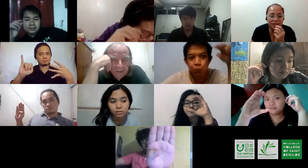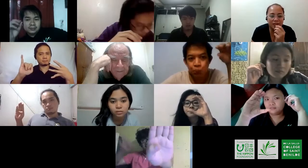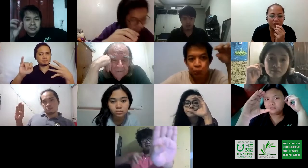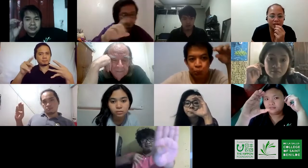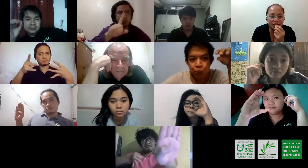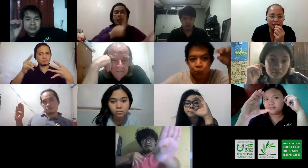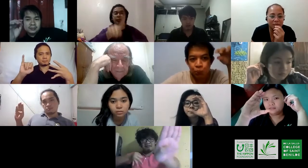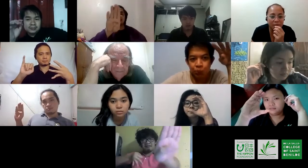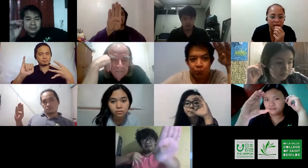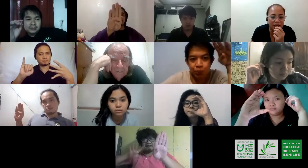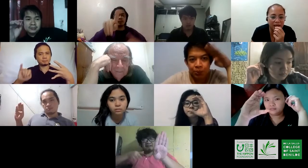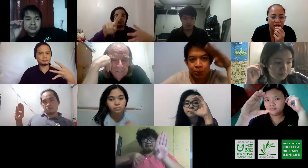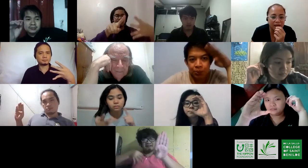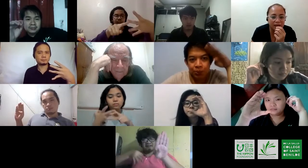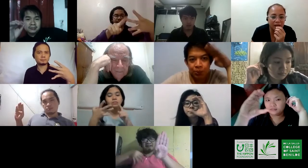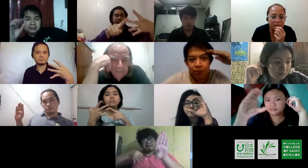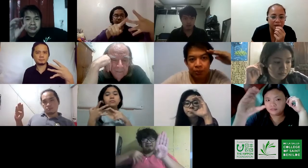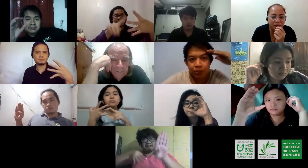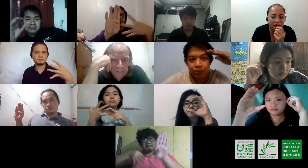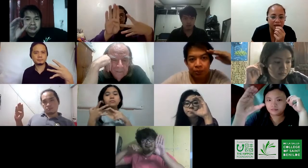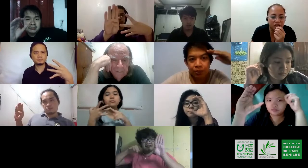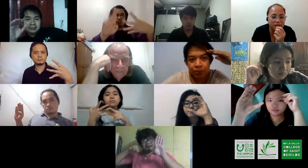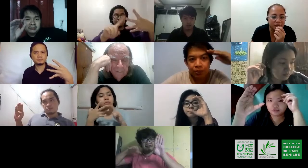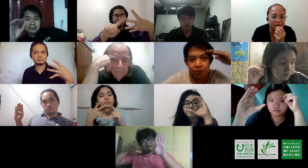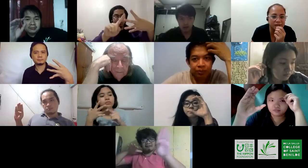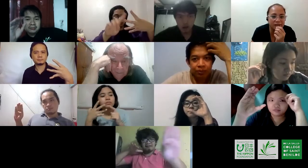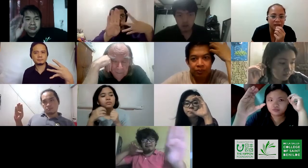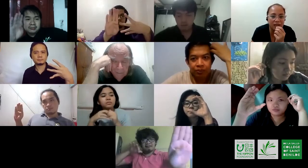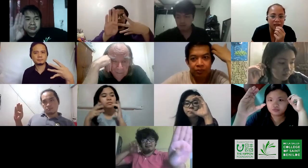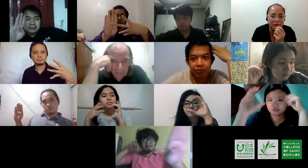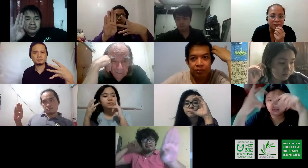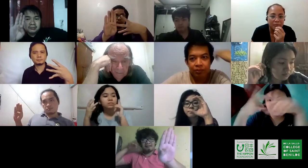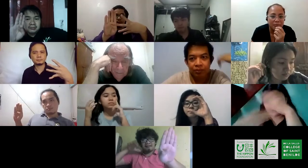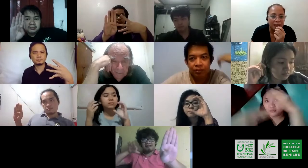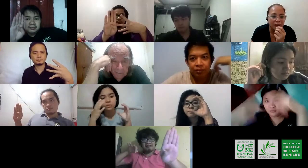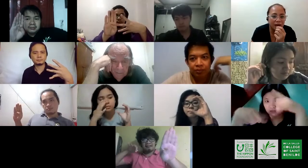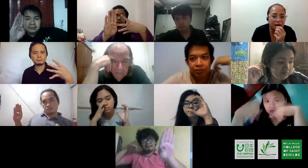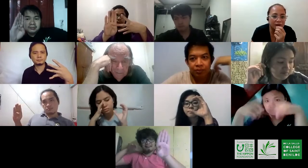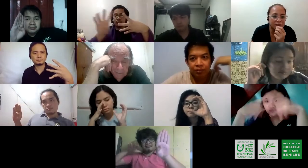is saying B. Yami, Jasmine C.